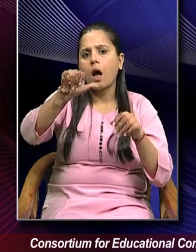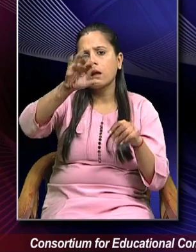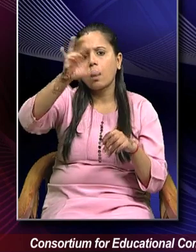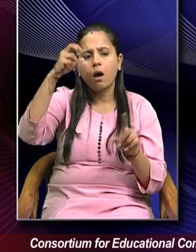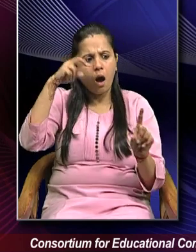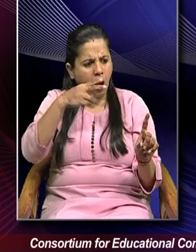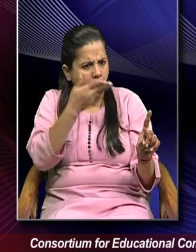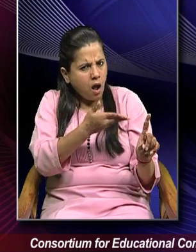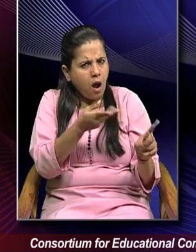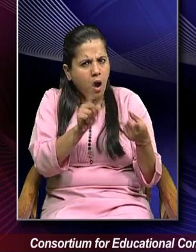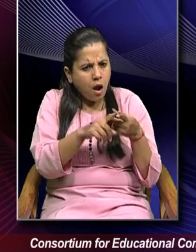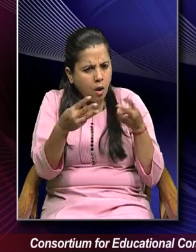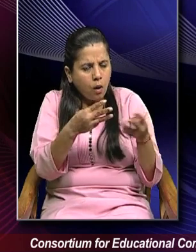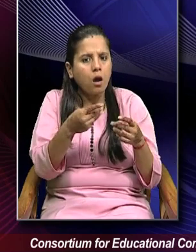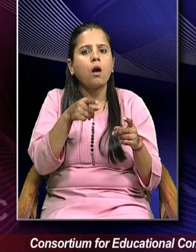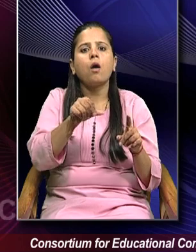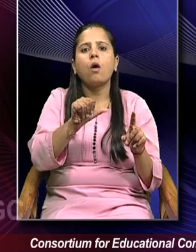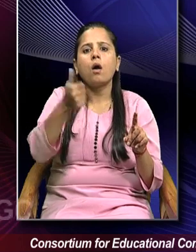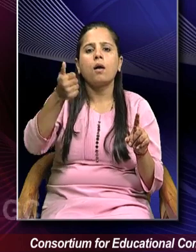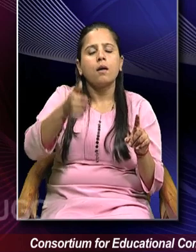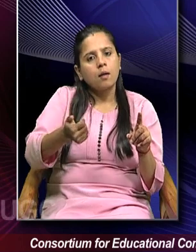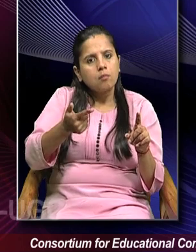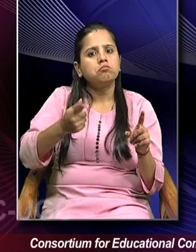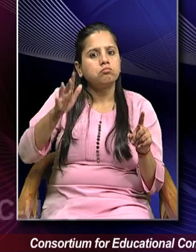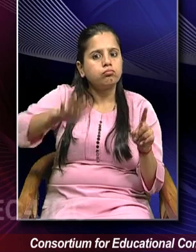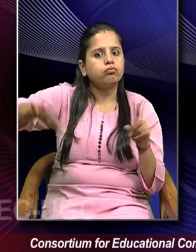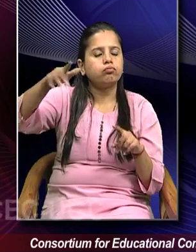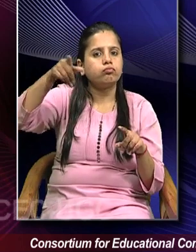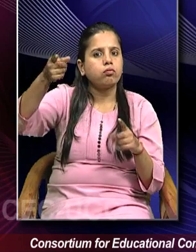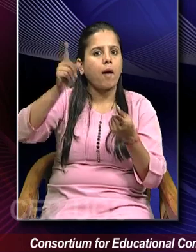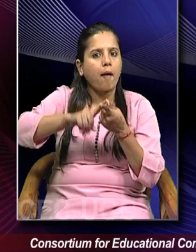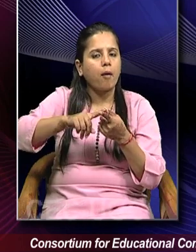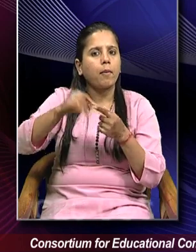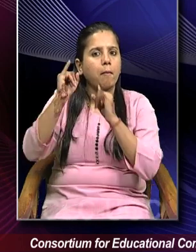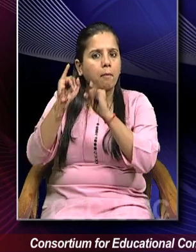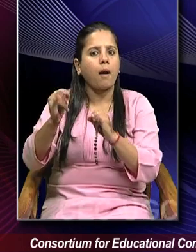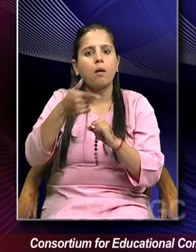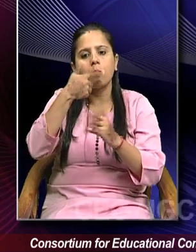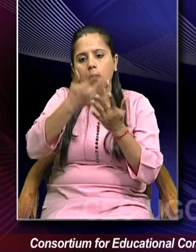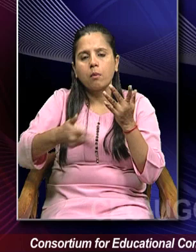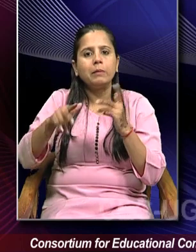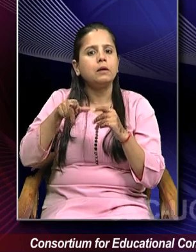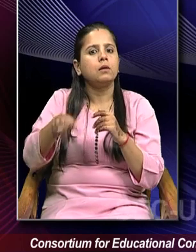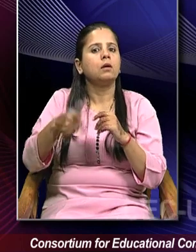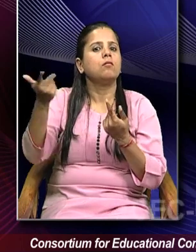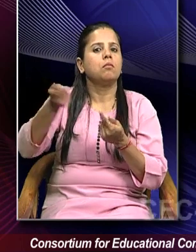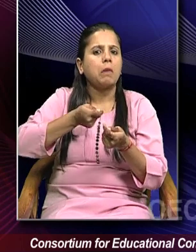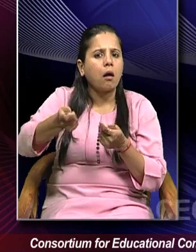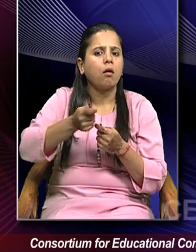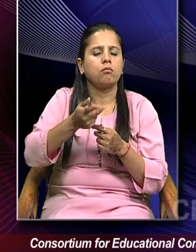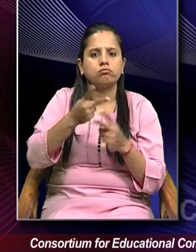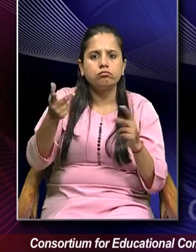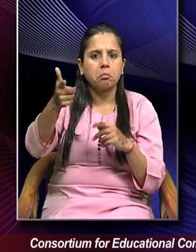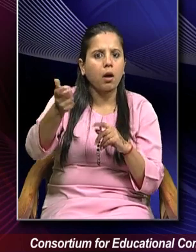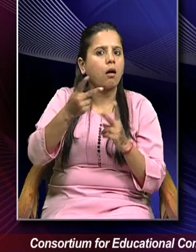countries, then it also created bad blood among nations as well. And we find that apart from this, there were